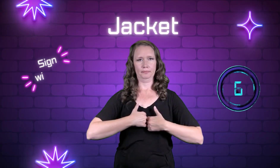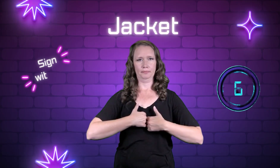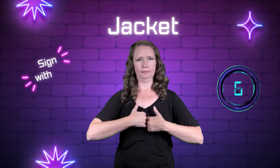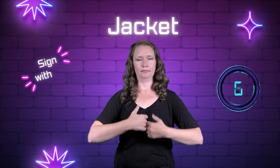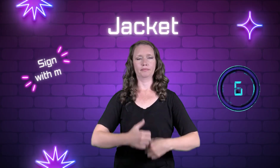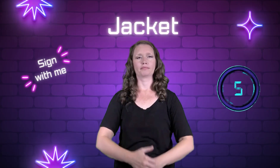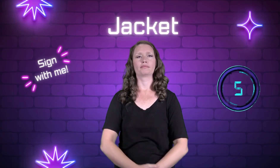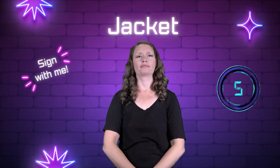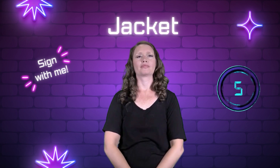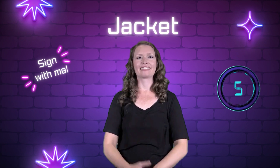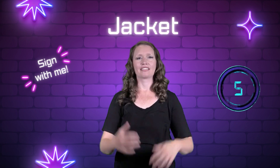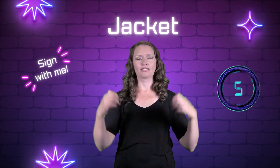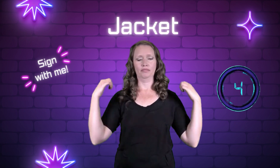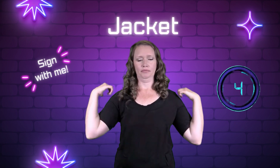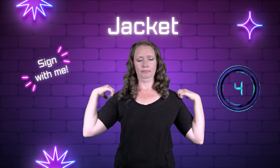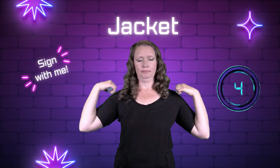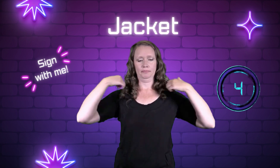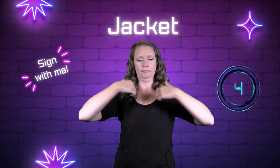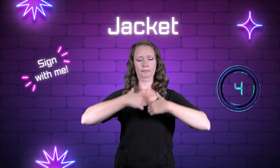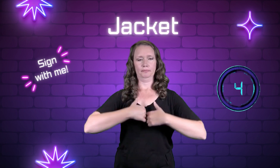Sign with me, sign, jacket.